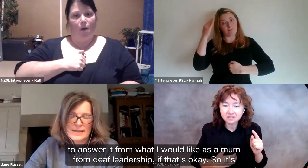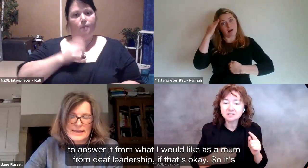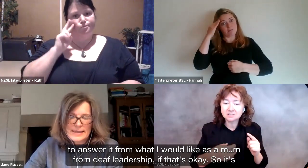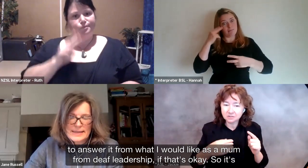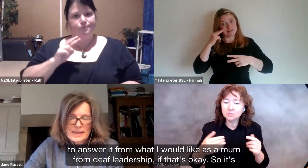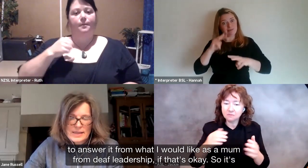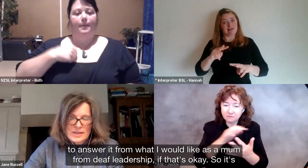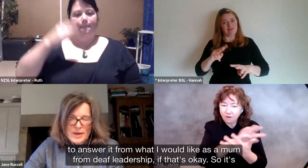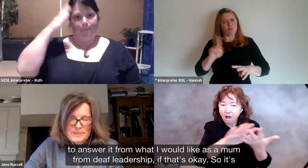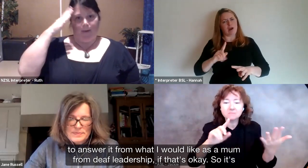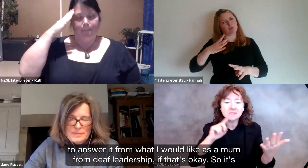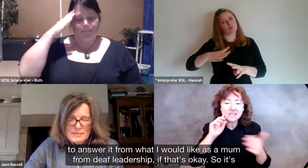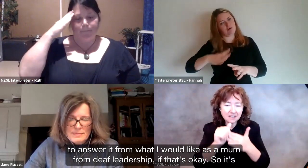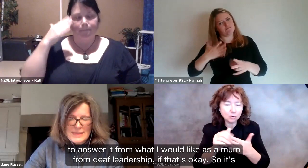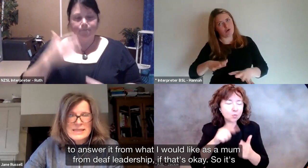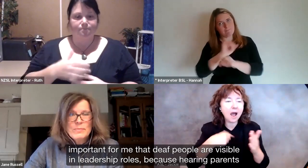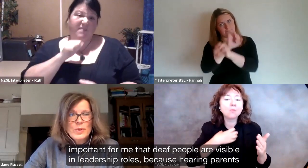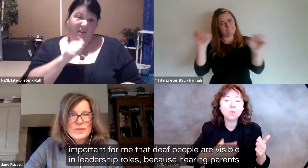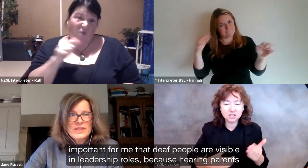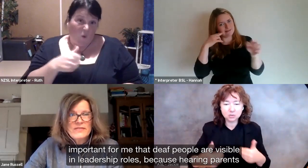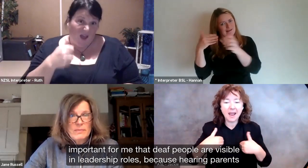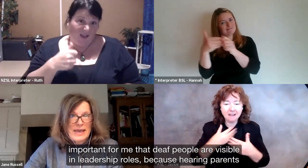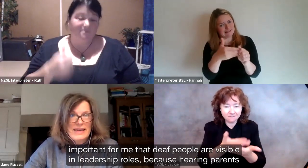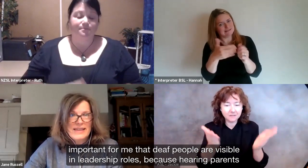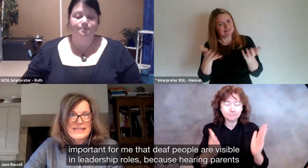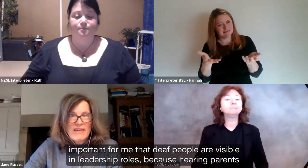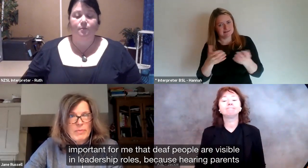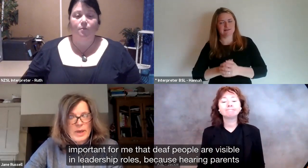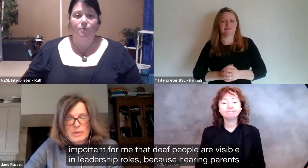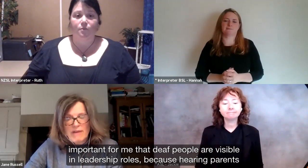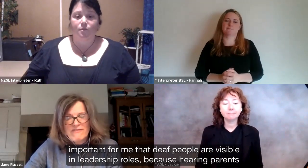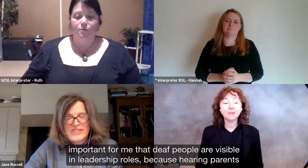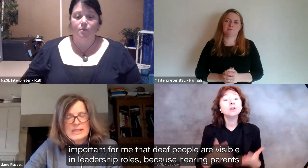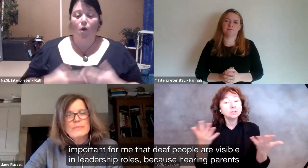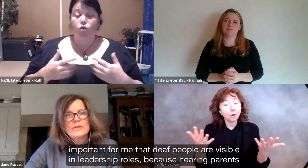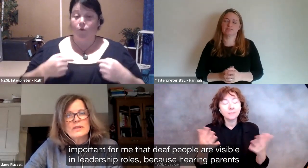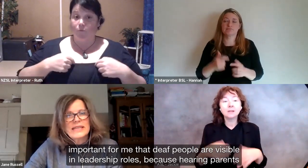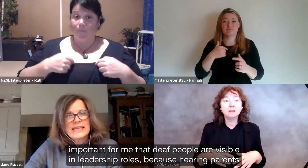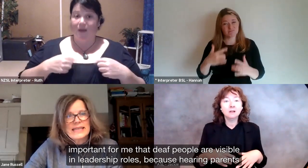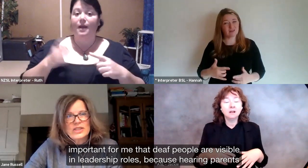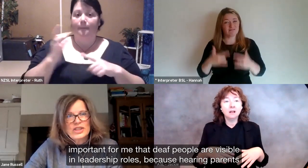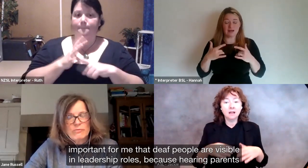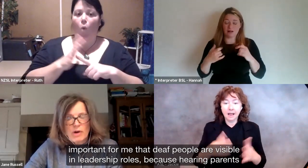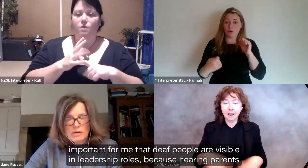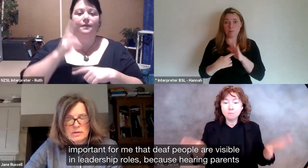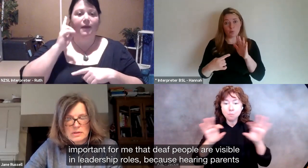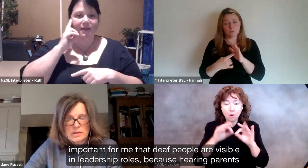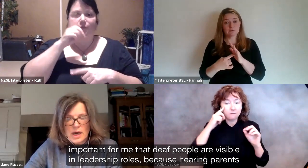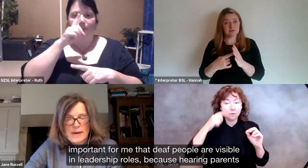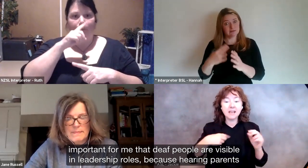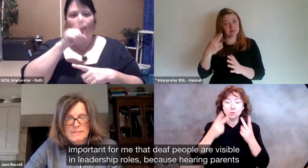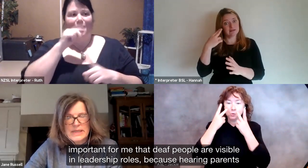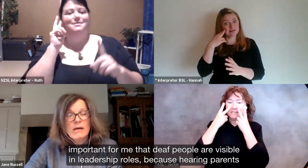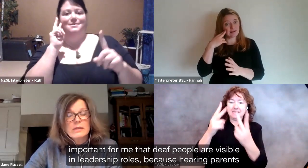So, it's important for me that deaf people are visible in leadership roles,